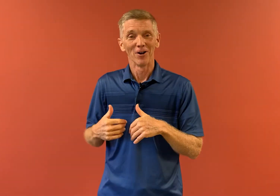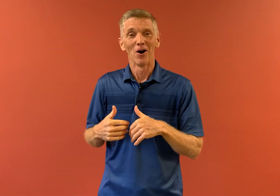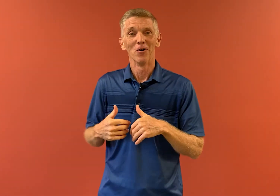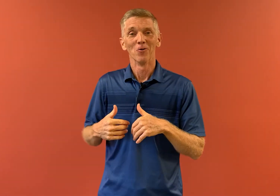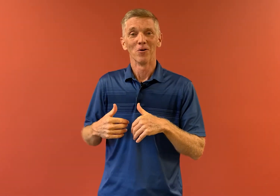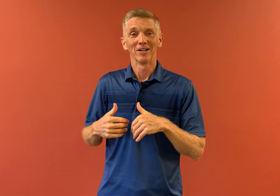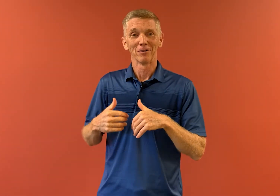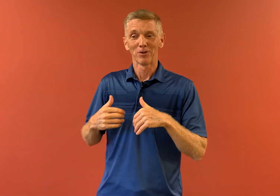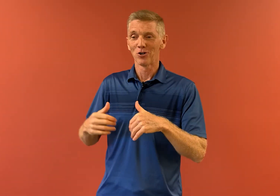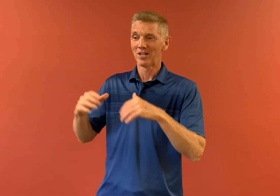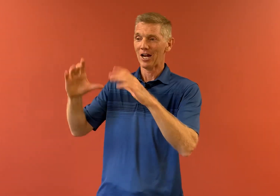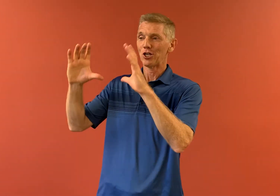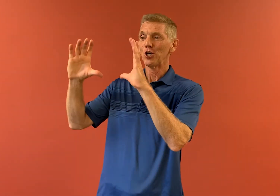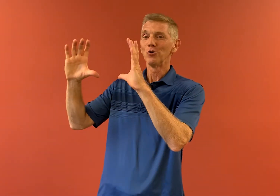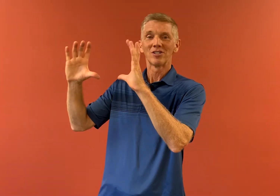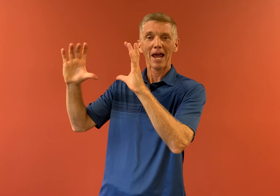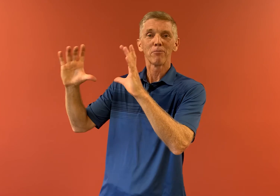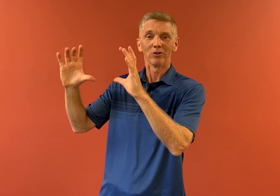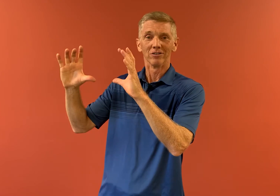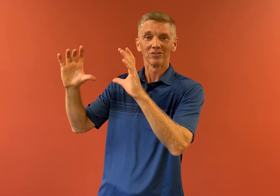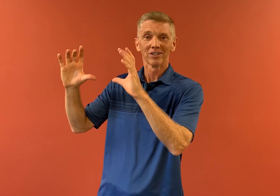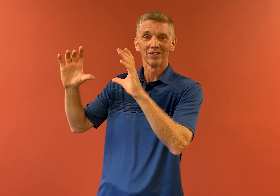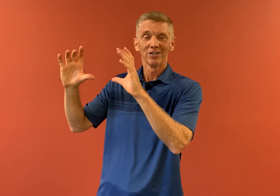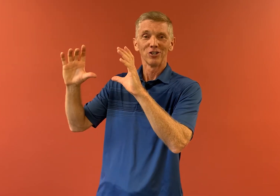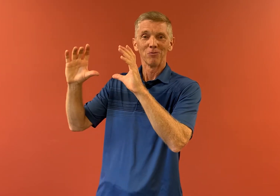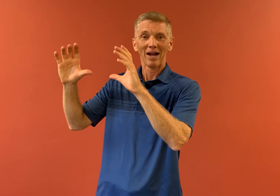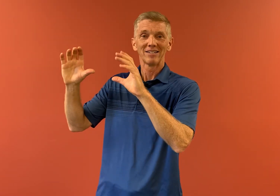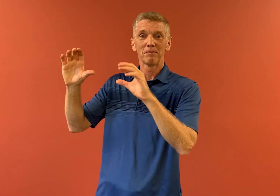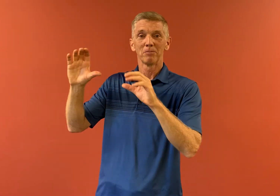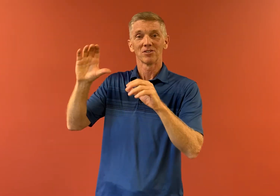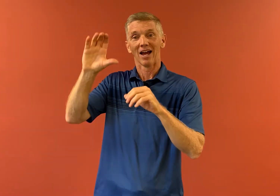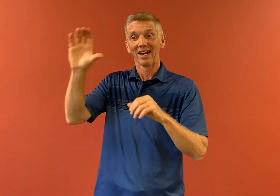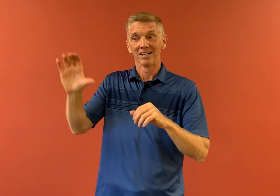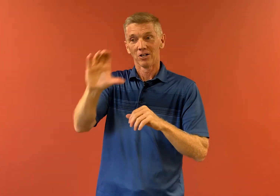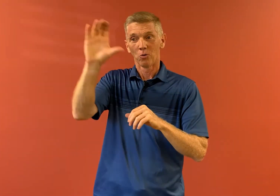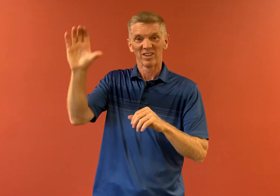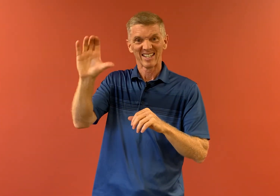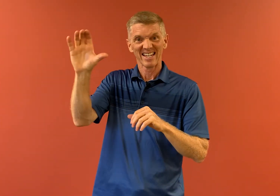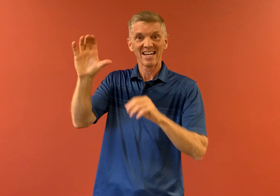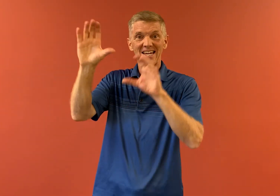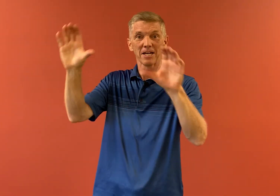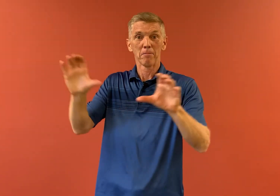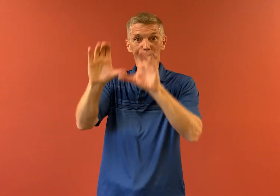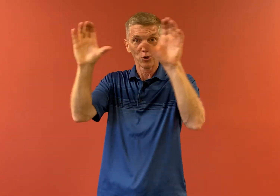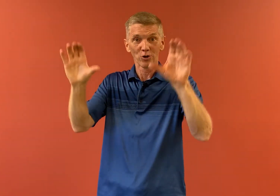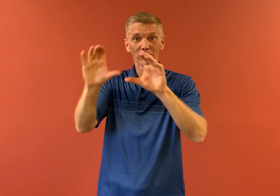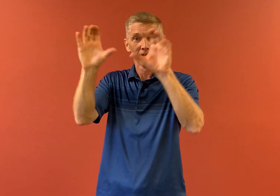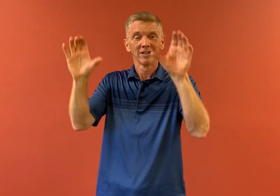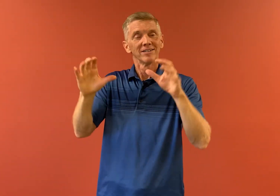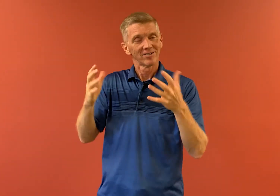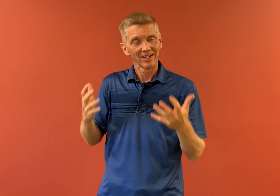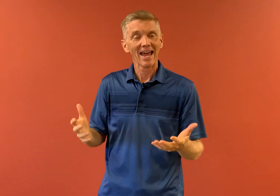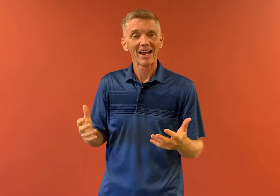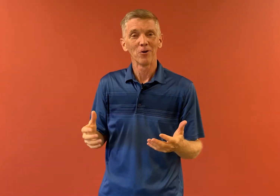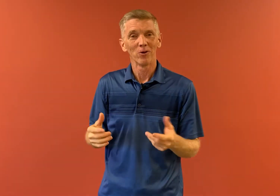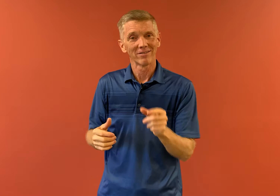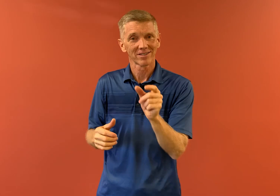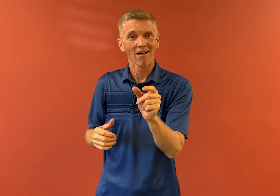ago, when computers had huge tape reels, you might see people sign with a C, computer. Today, with